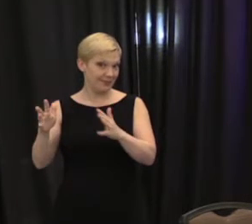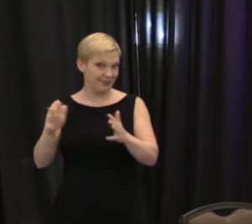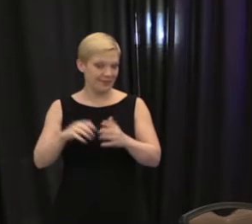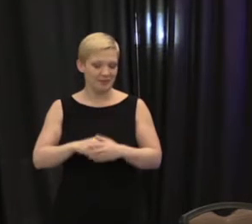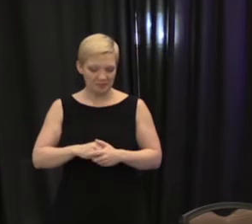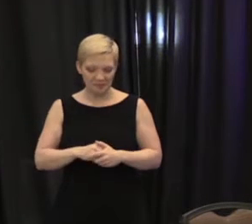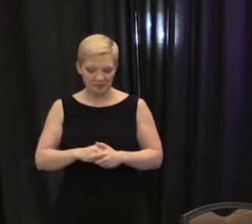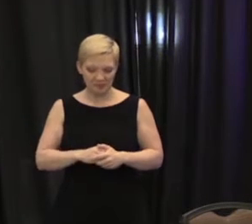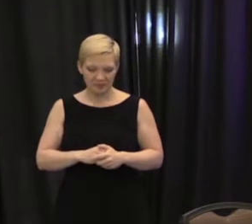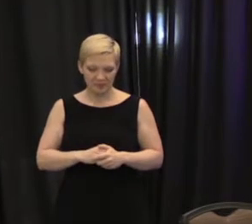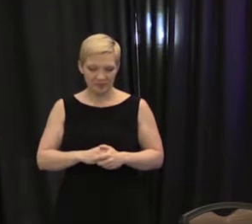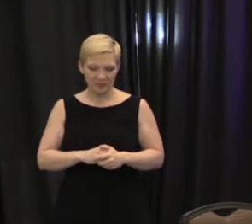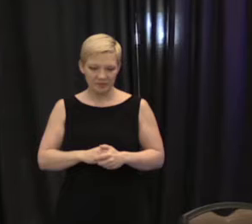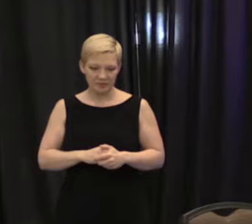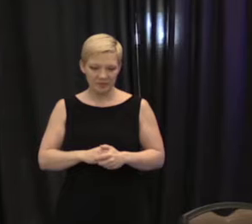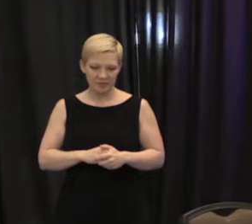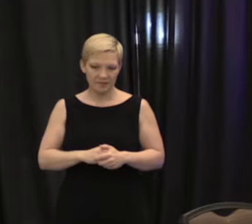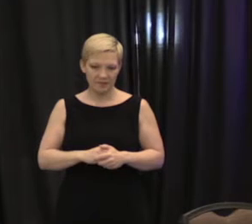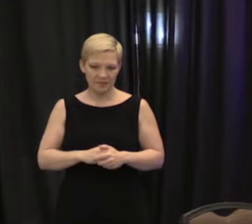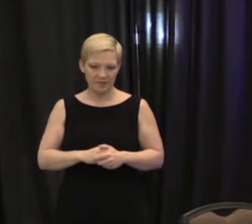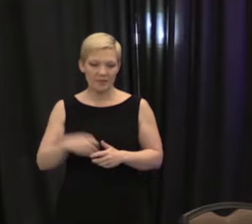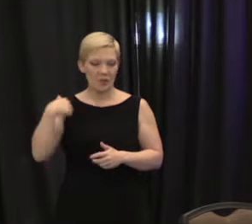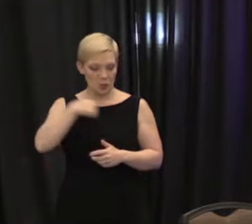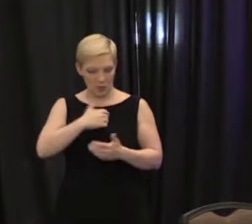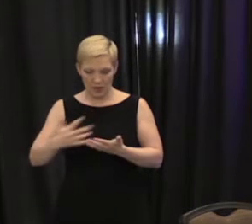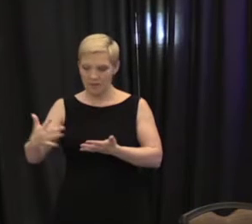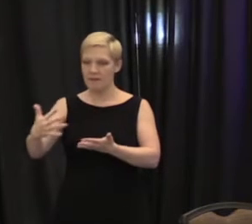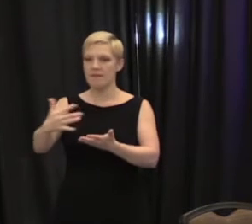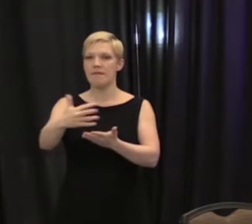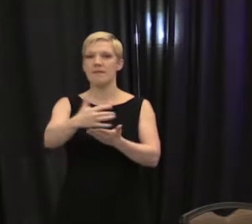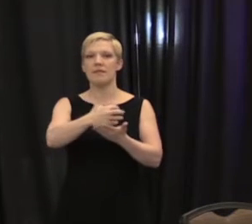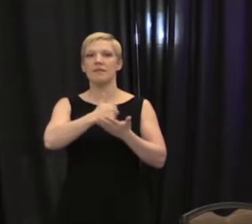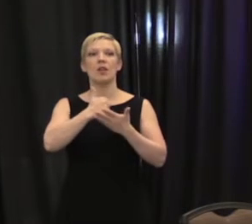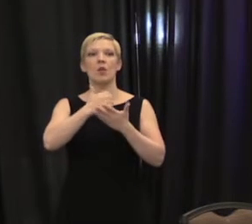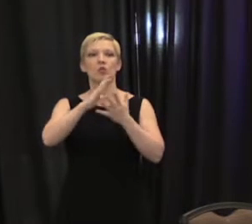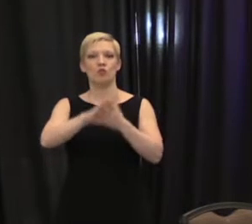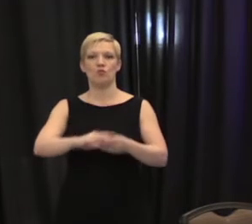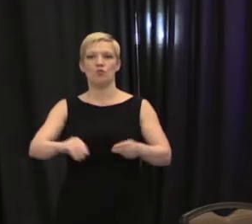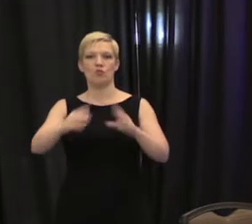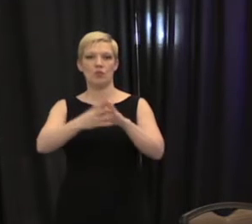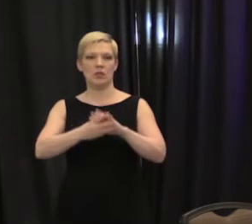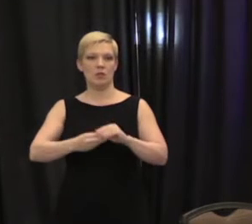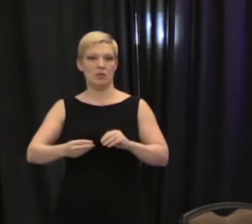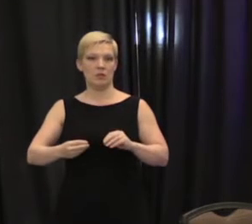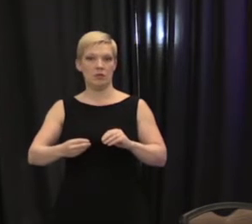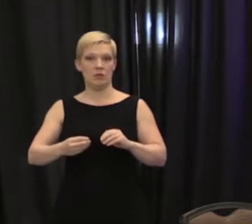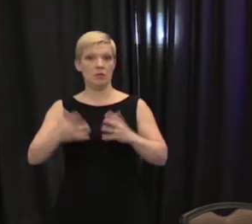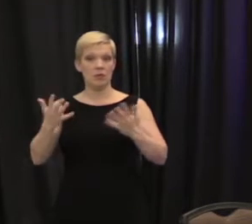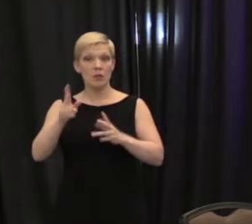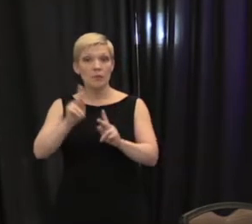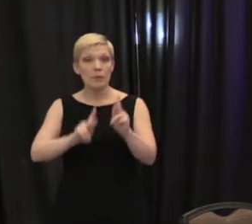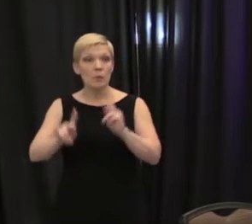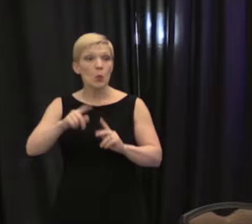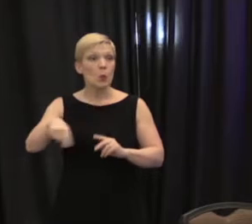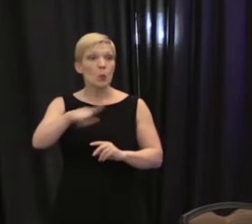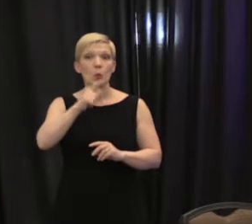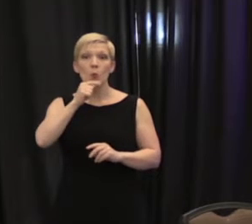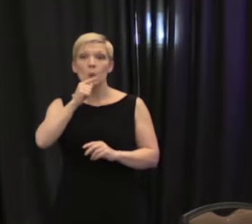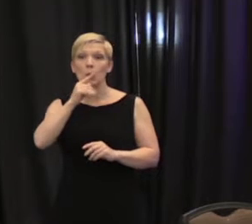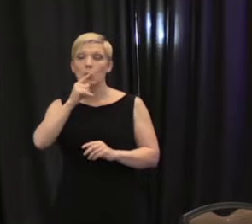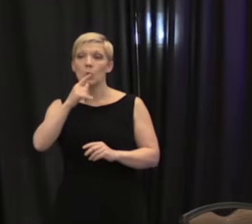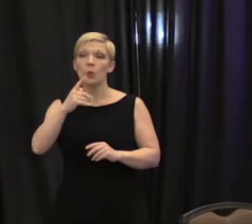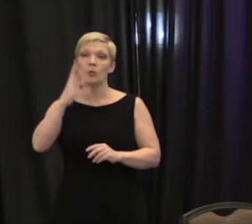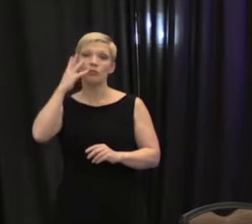We are going to be collecting stories of people who have been impacted